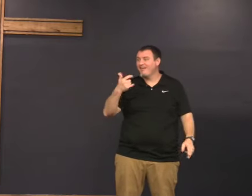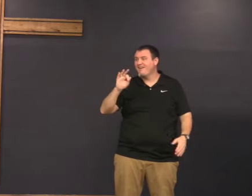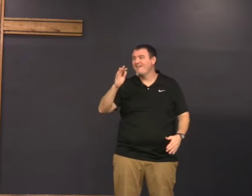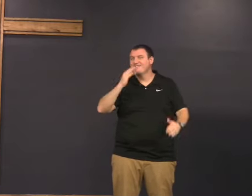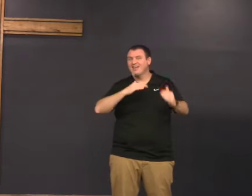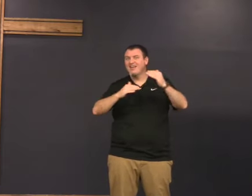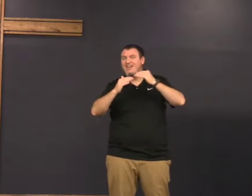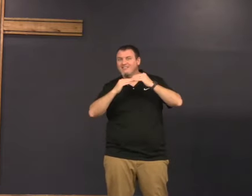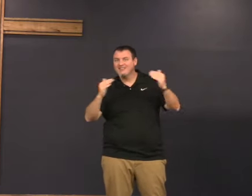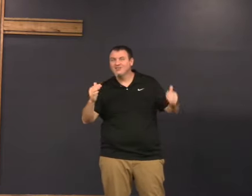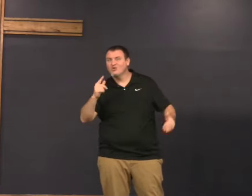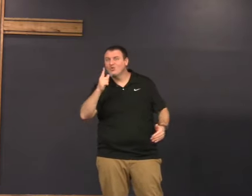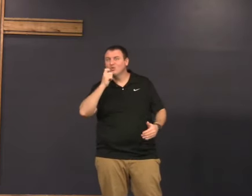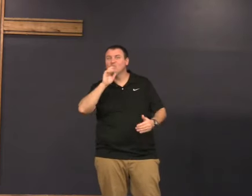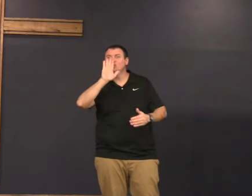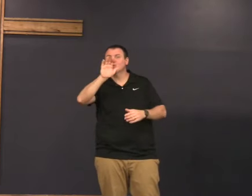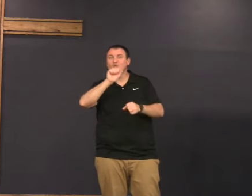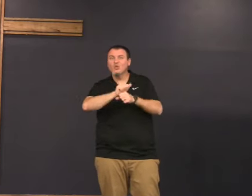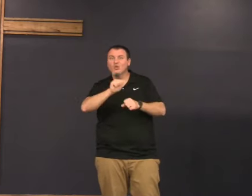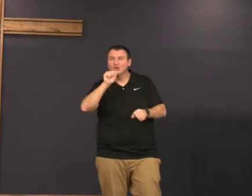of heaven,